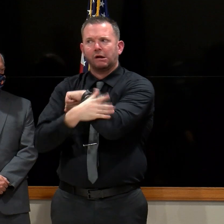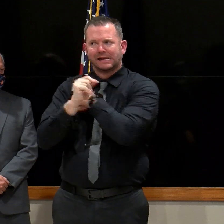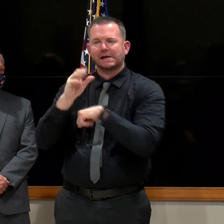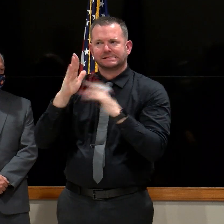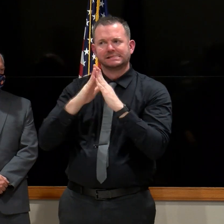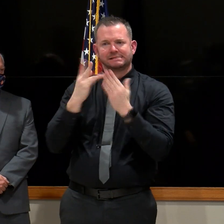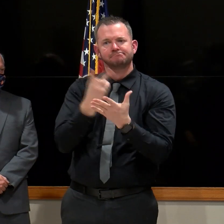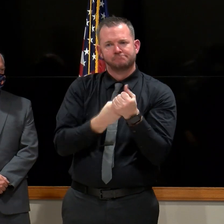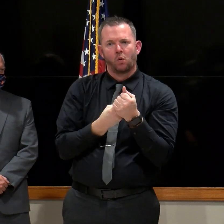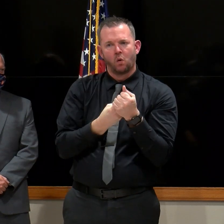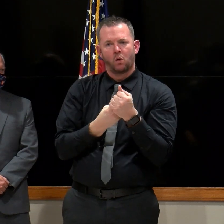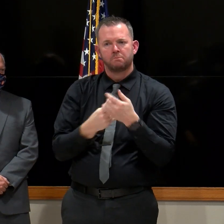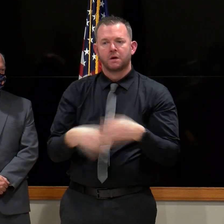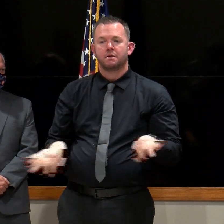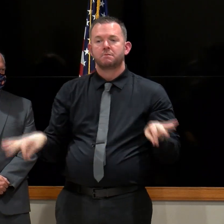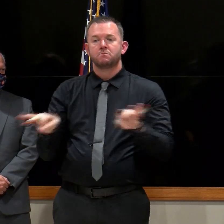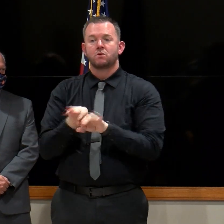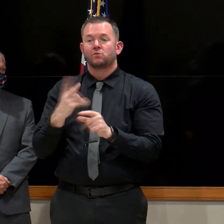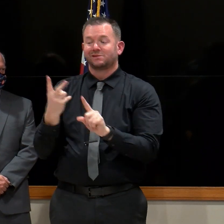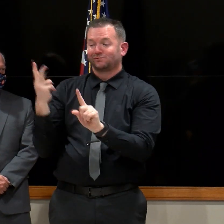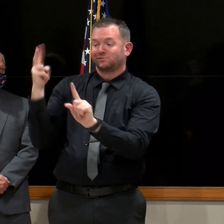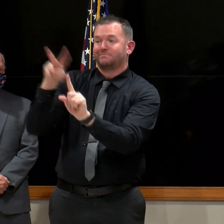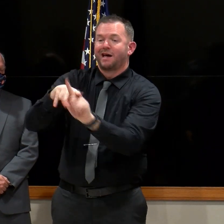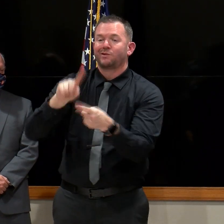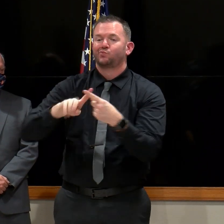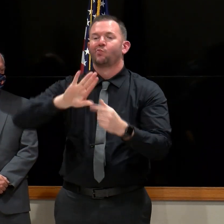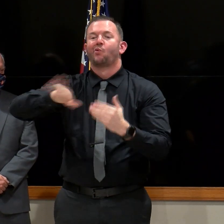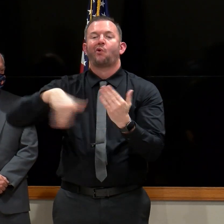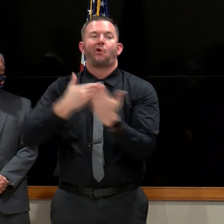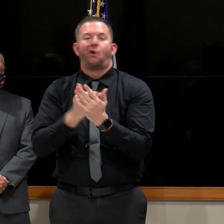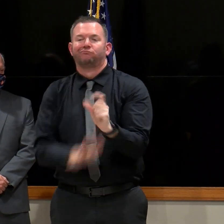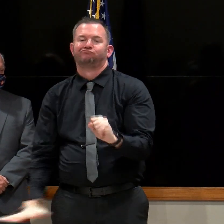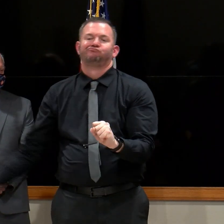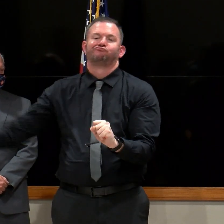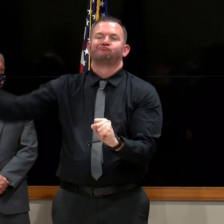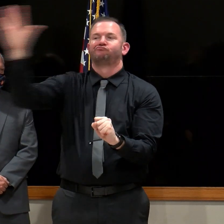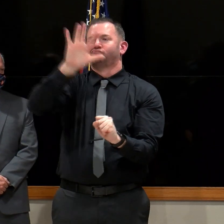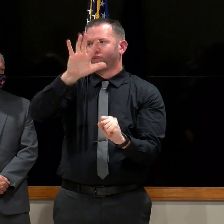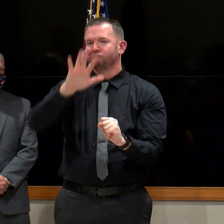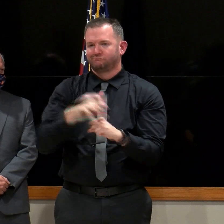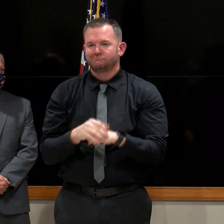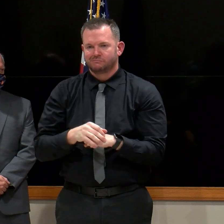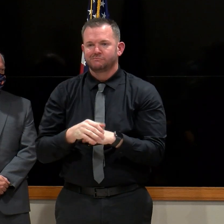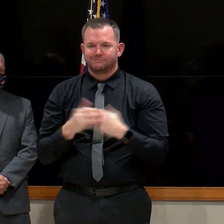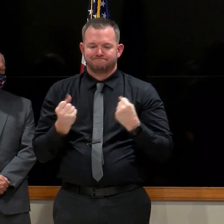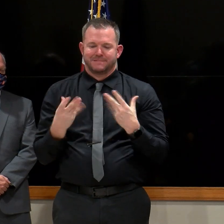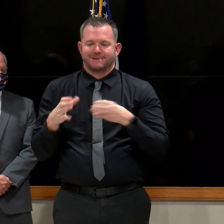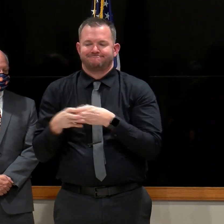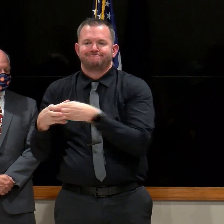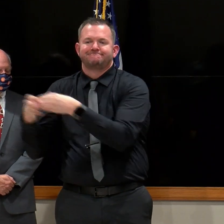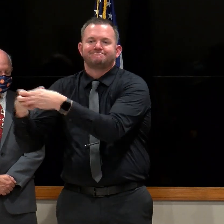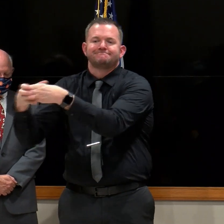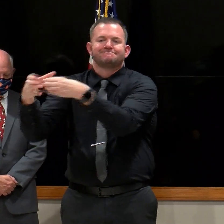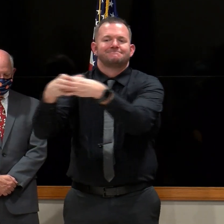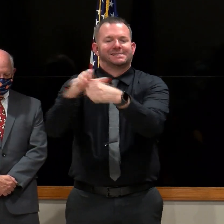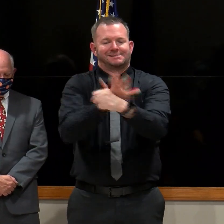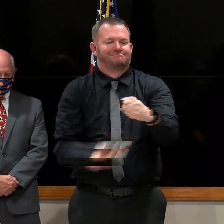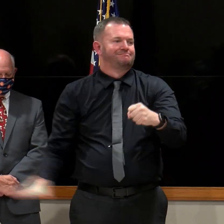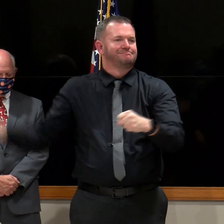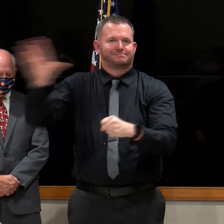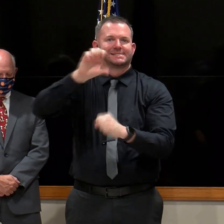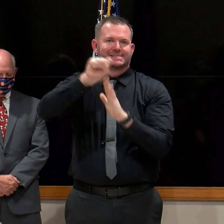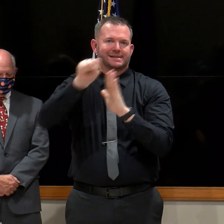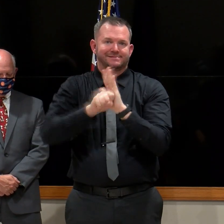of our cities and counties and hamlets throughout the state. They really have been hit hardest because they have